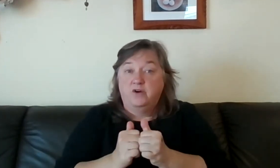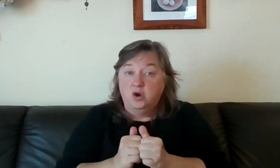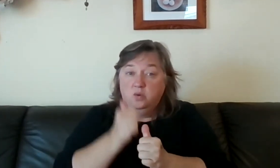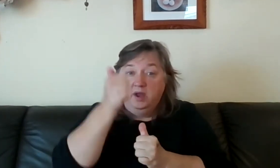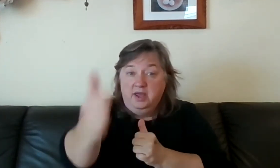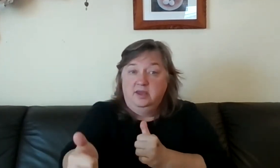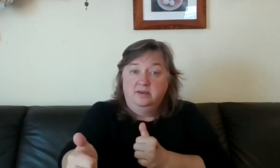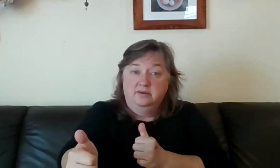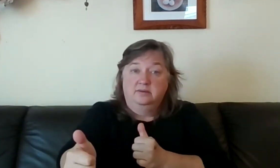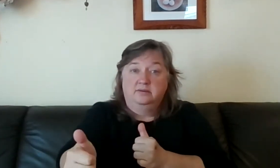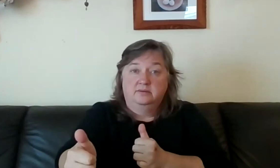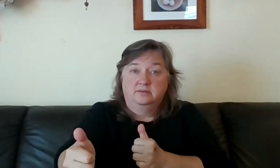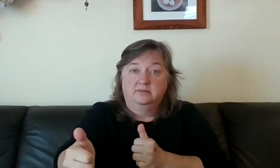Far away.